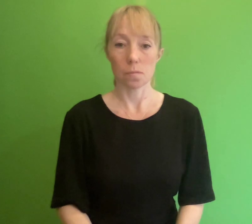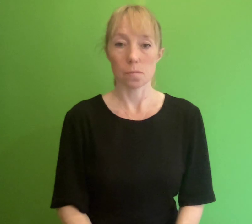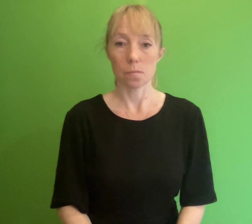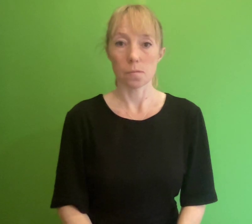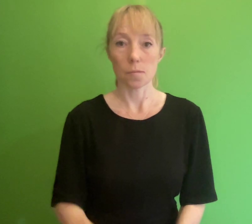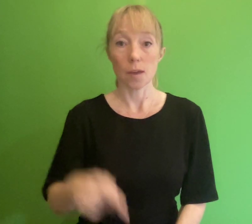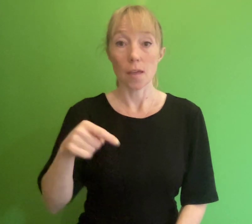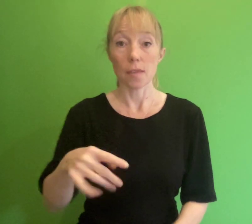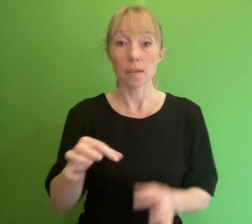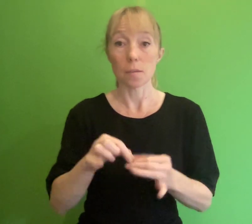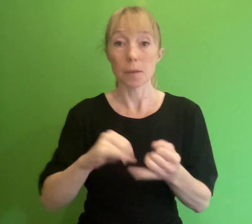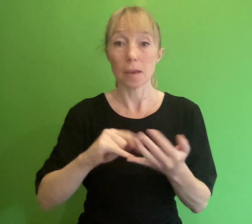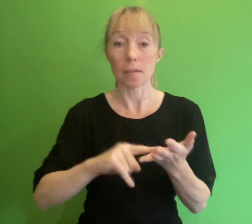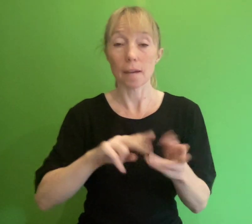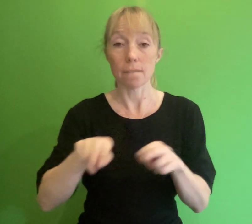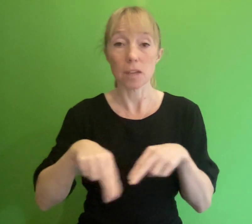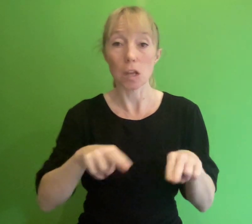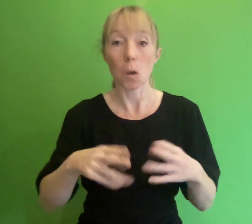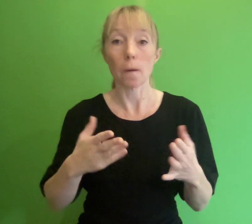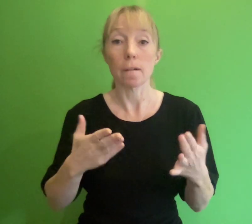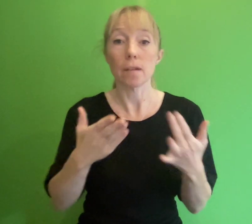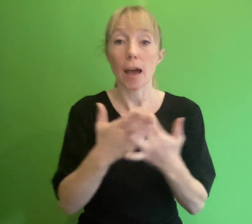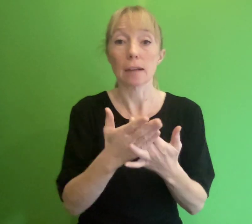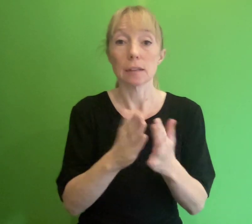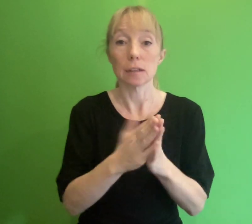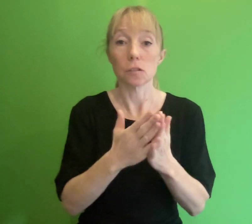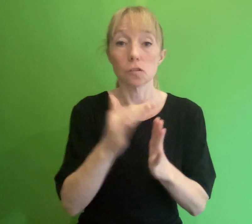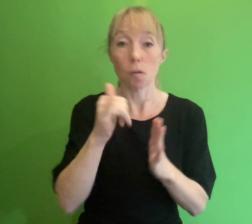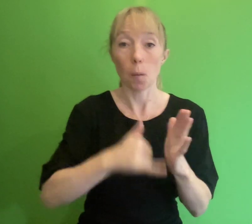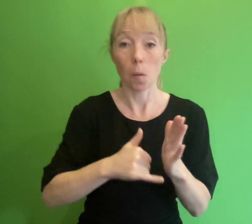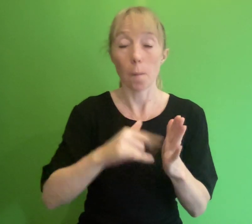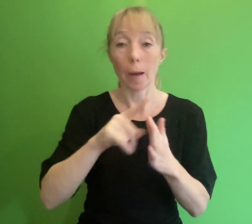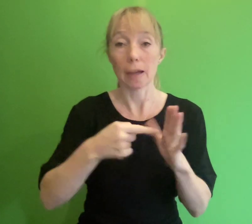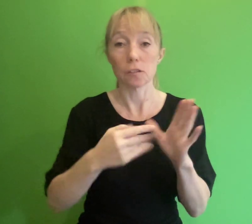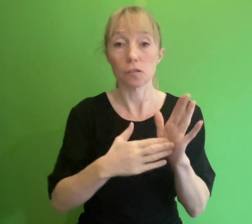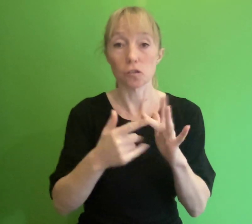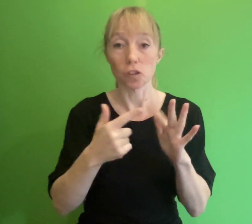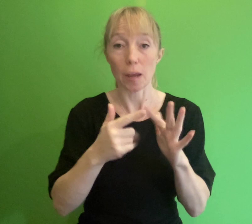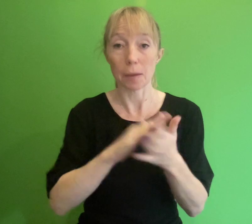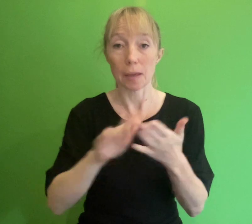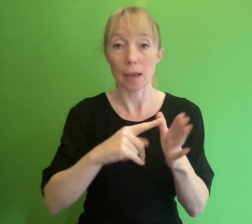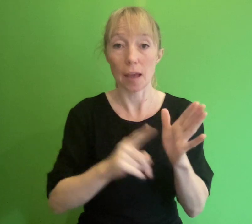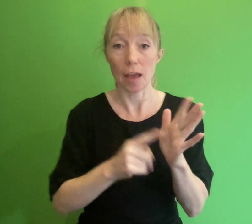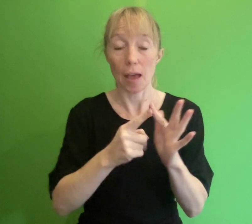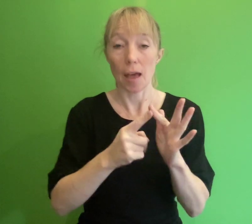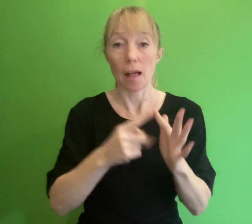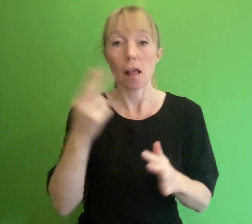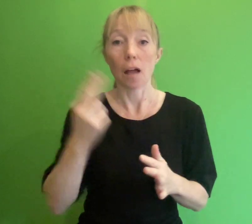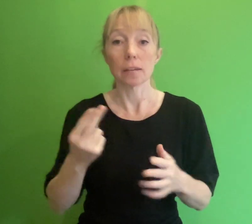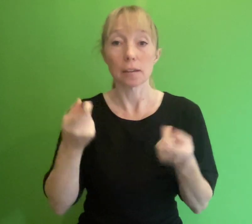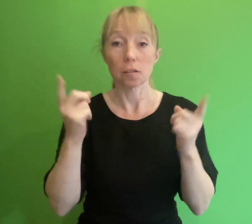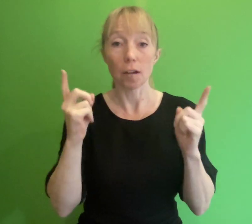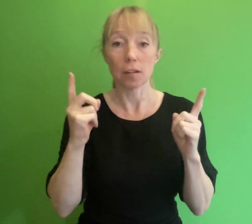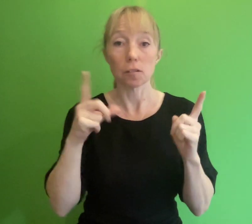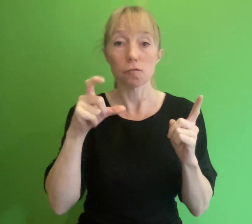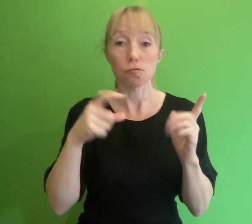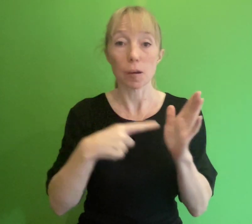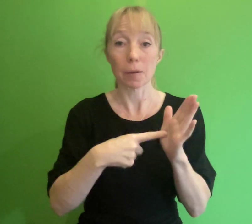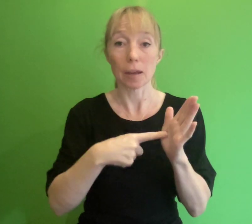This is a BSL video of the Access to Literature report by Jamie Hale, Artistic Director of CRIPtic Arts,